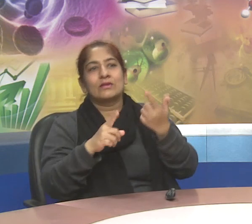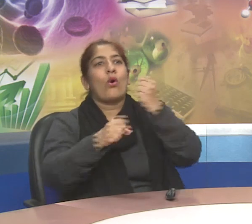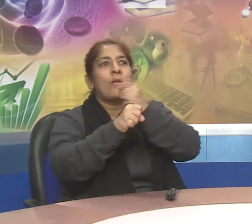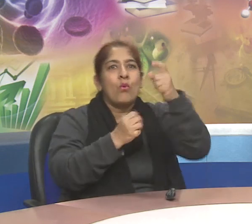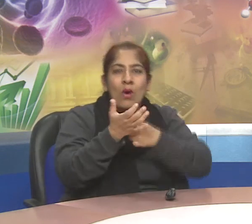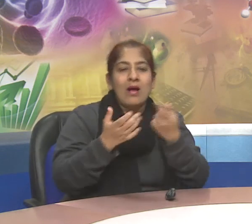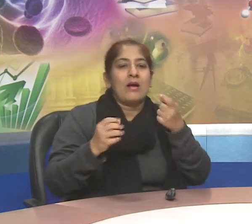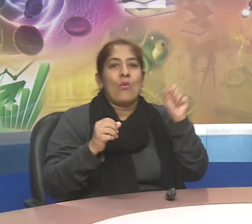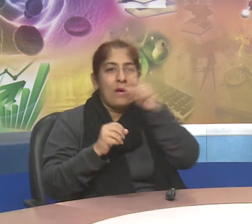Taxes.